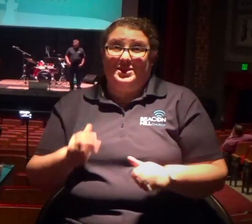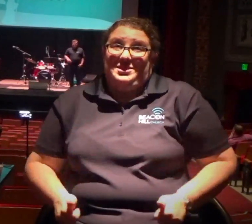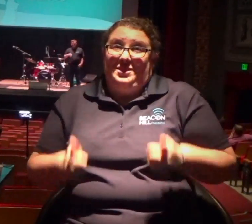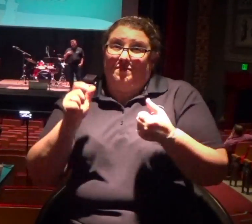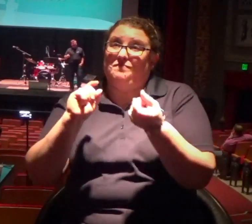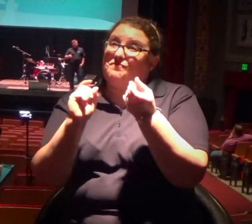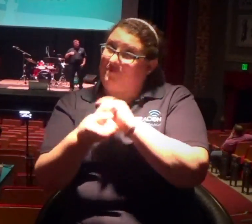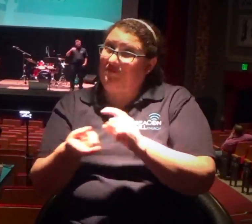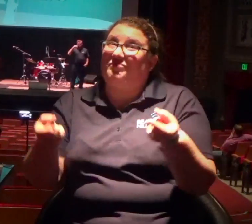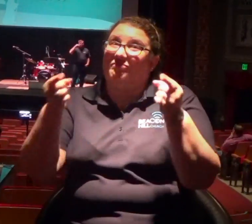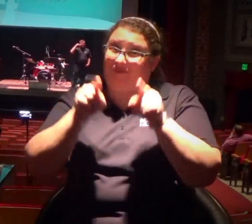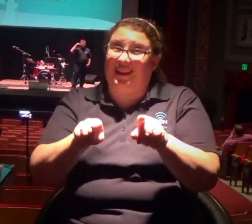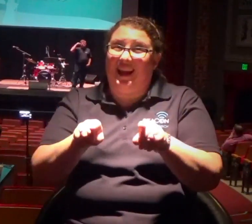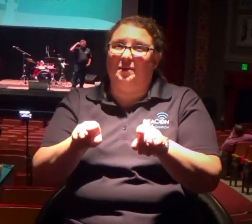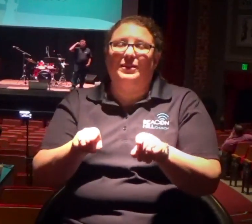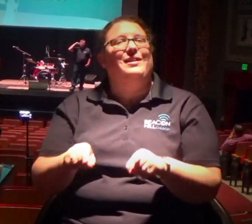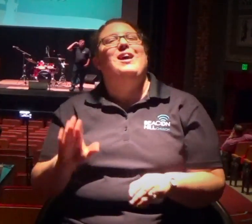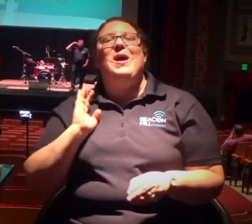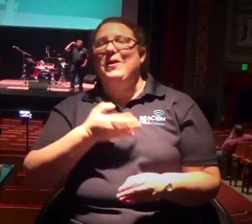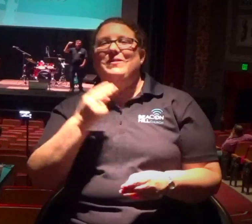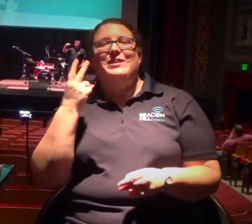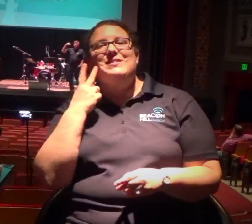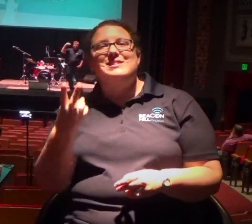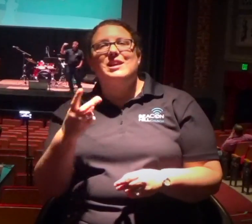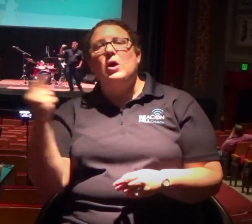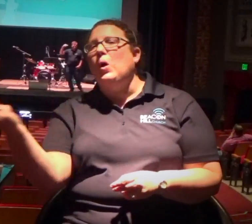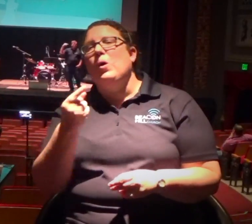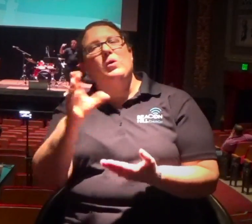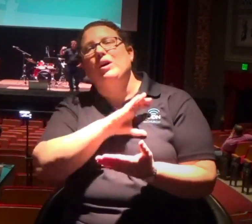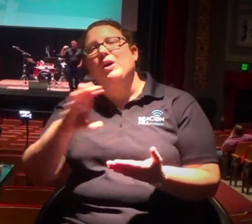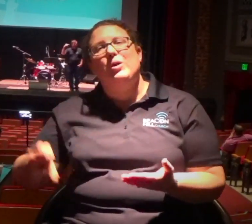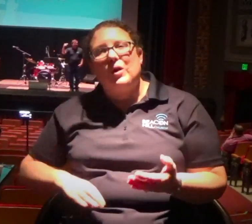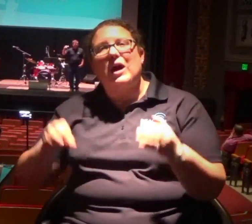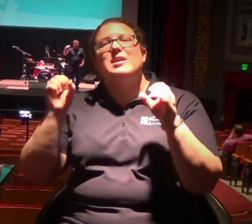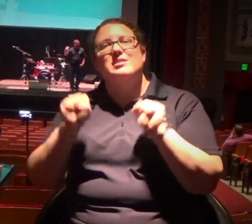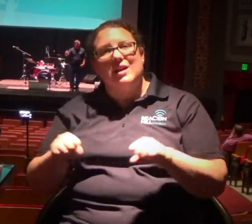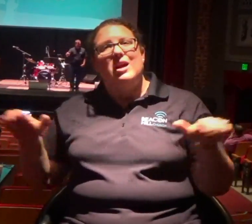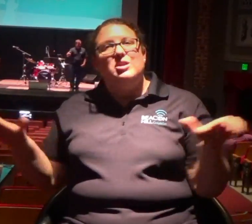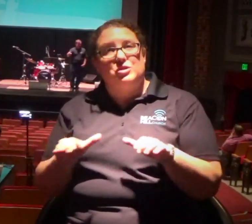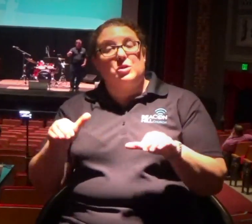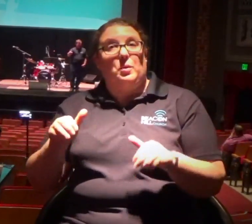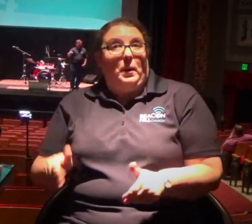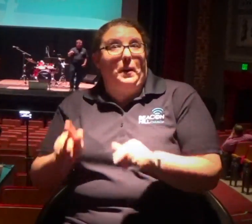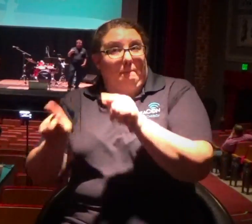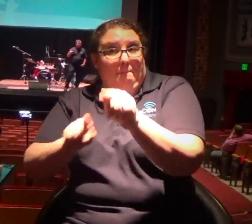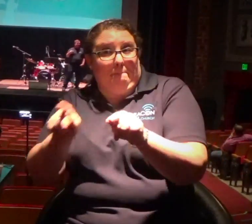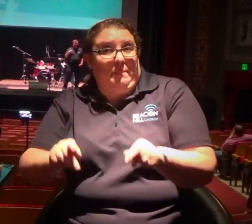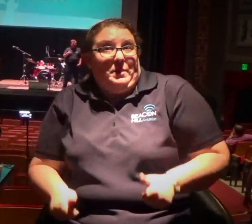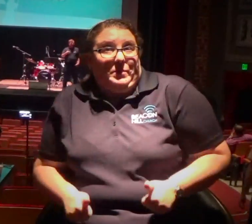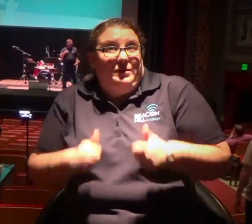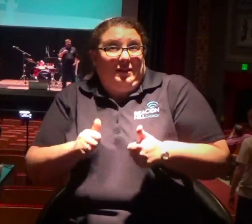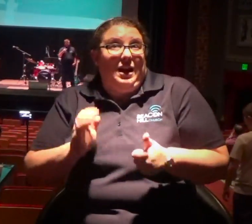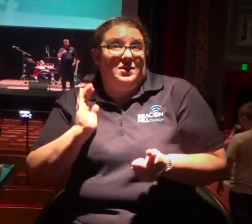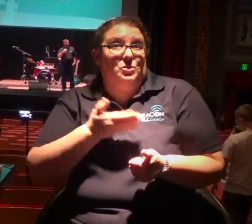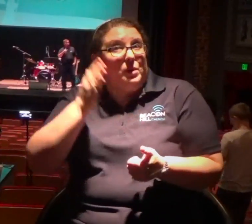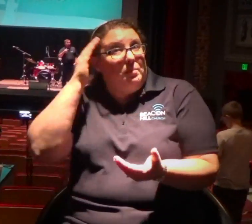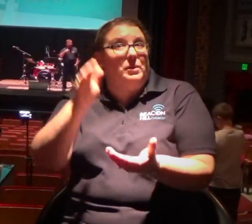have seen life change happen. We have seen what only Christ can do in people's lives. And we just believe that if you learn more